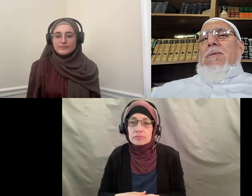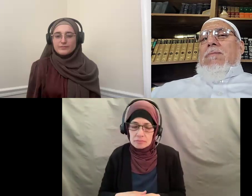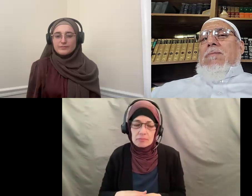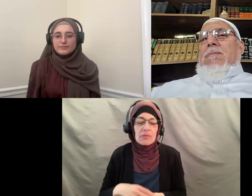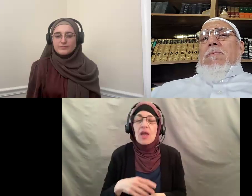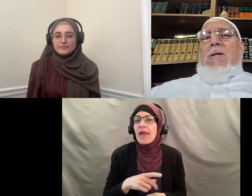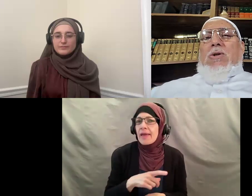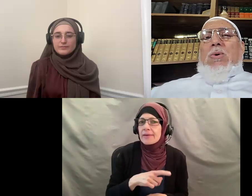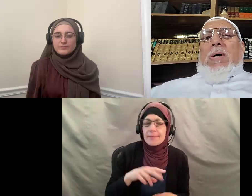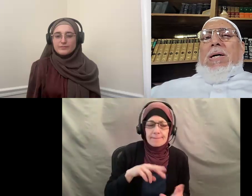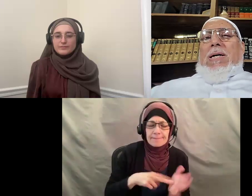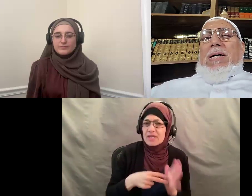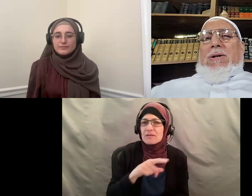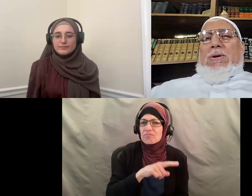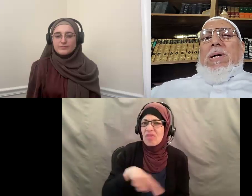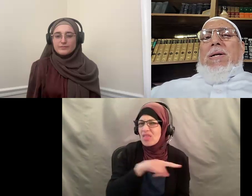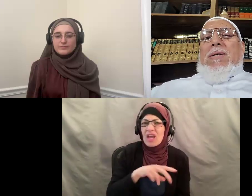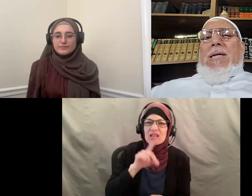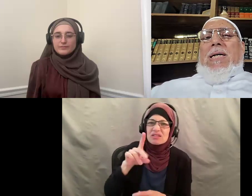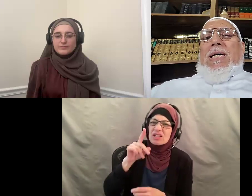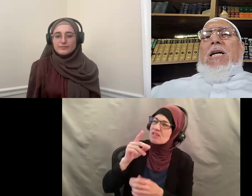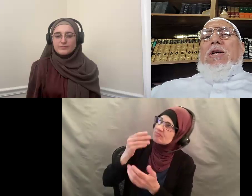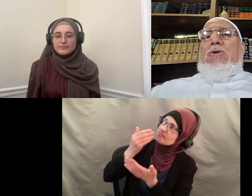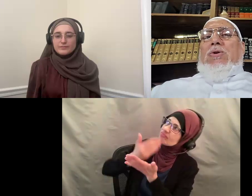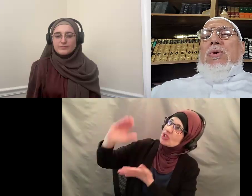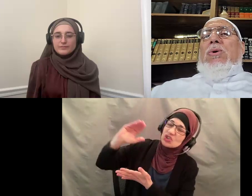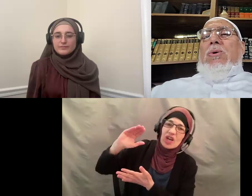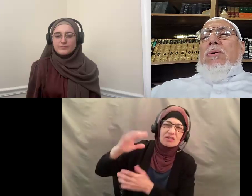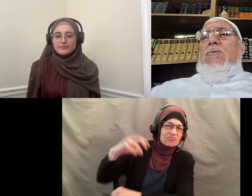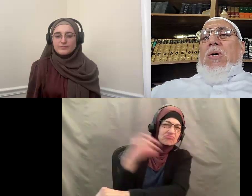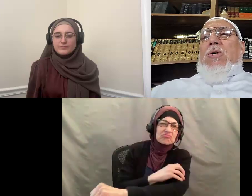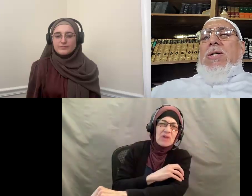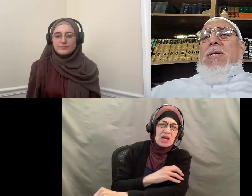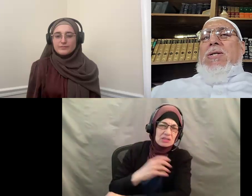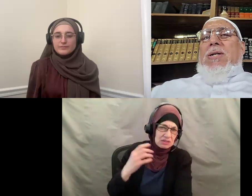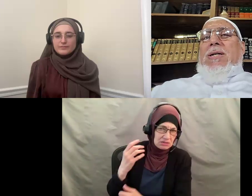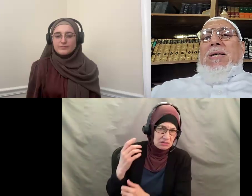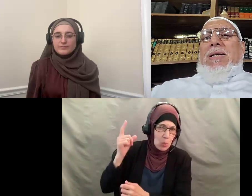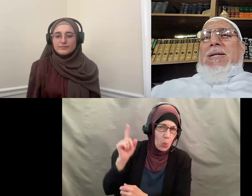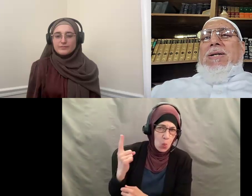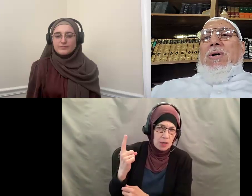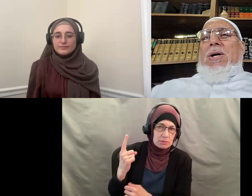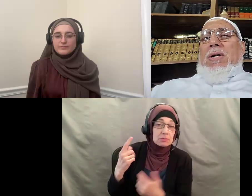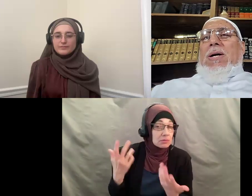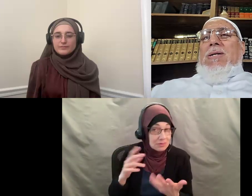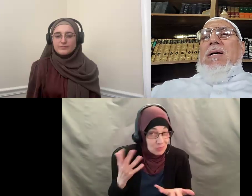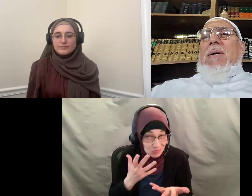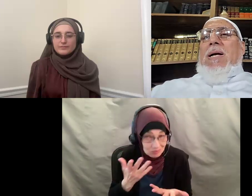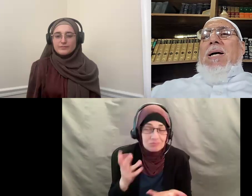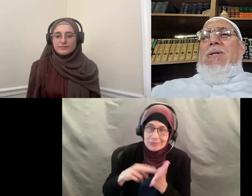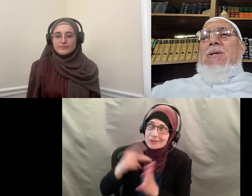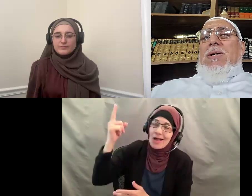Allah. So look at this. In 2 verses,